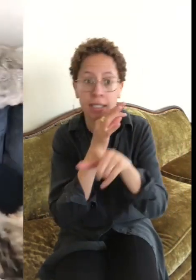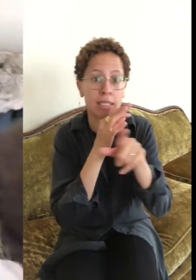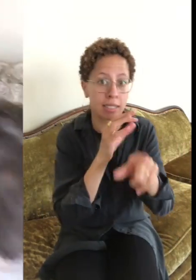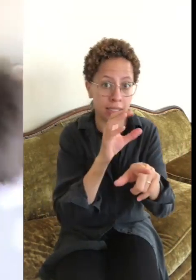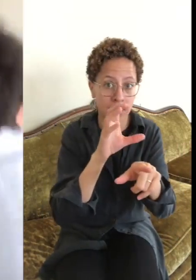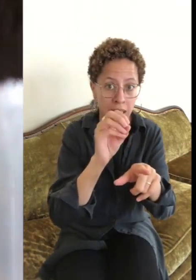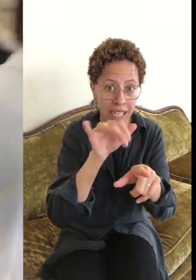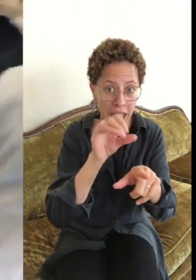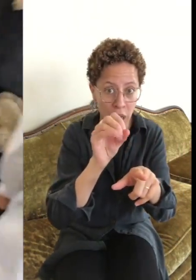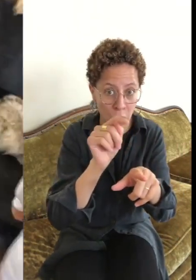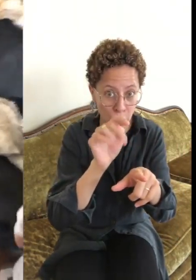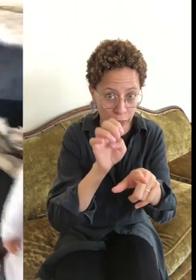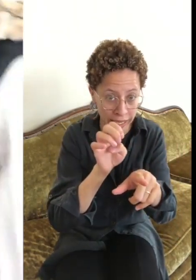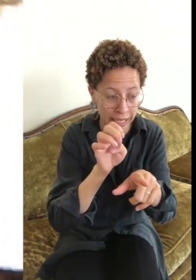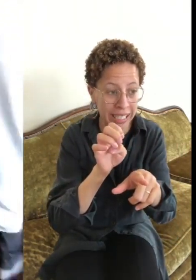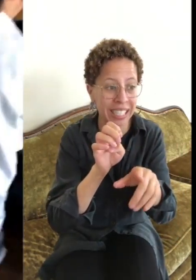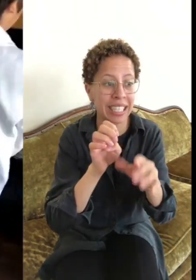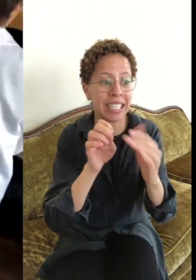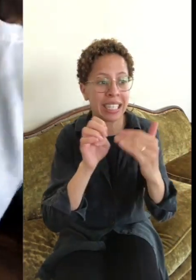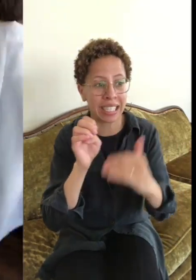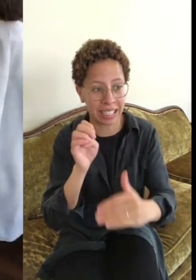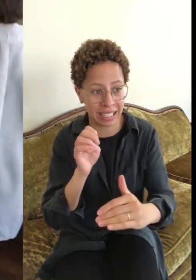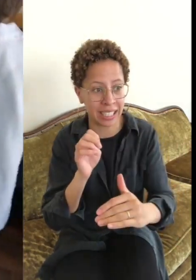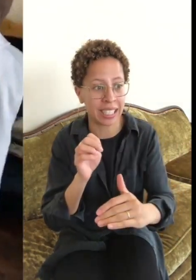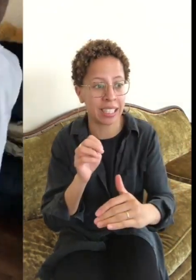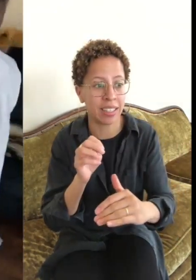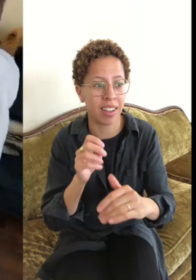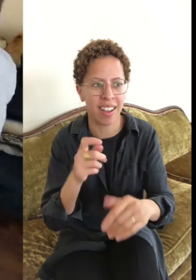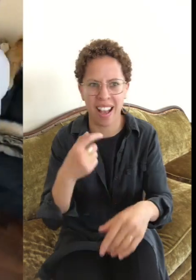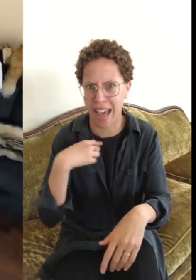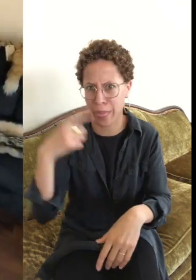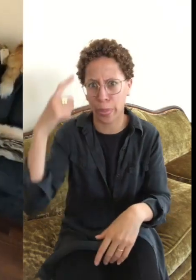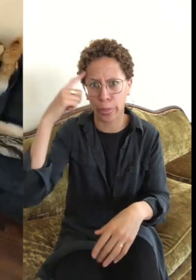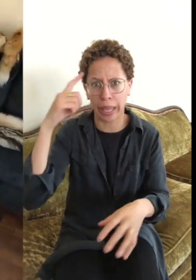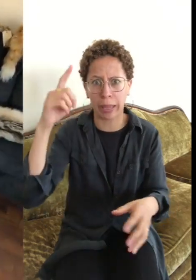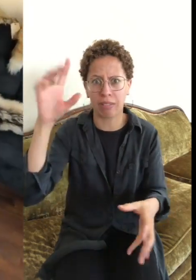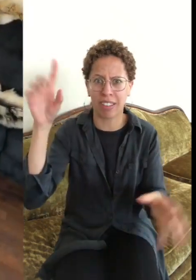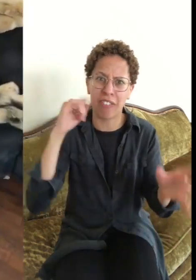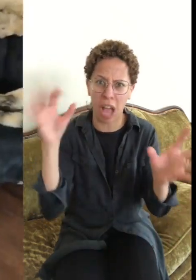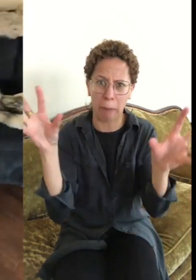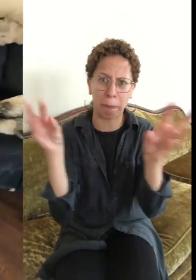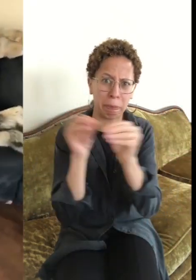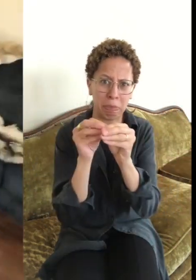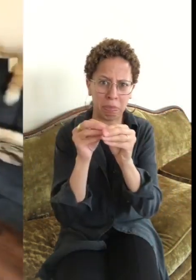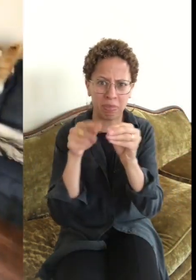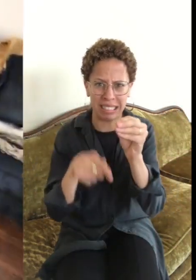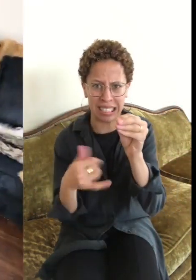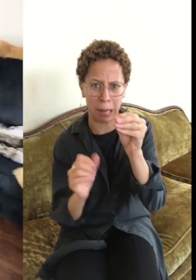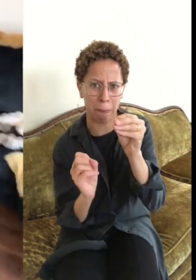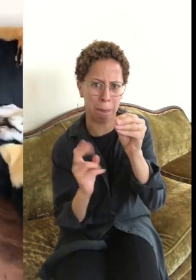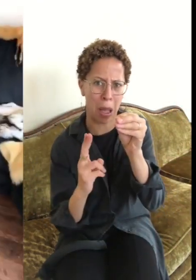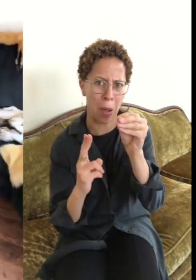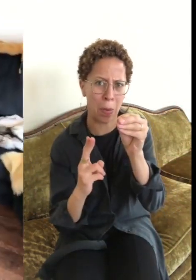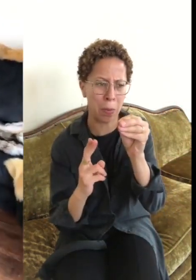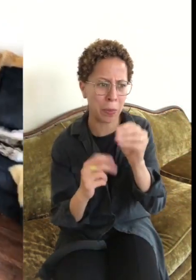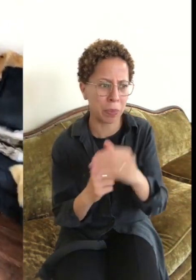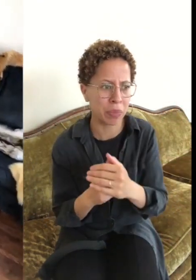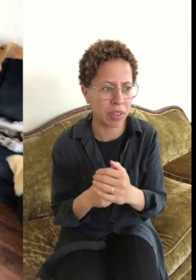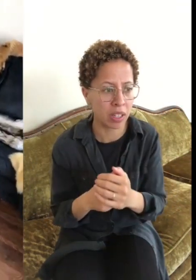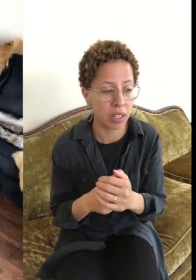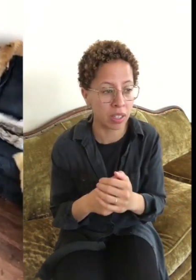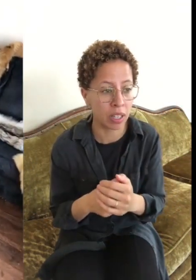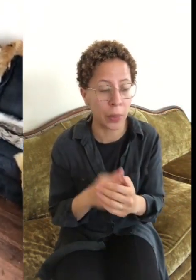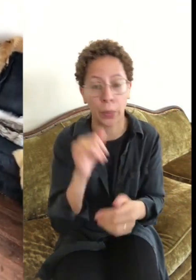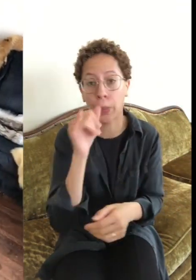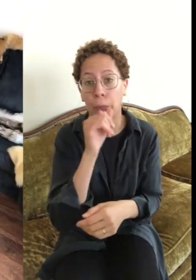this is bigger than both of them combined. It is. Can you move out of the way for a second or stand beside it? So look at this. And then